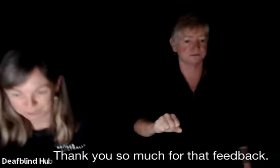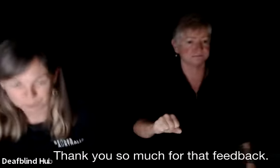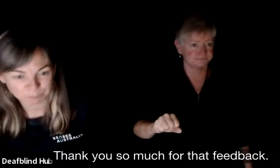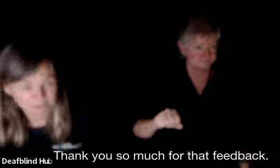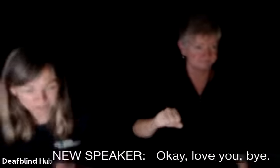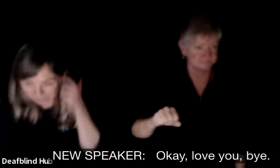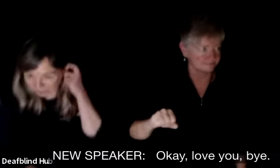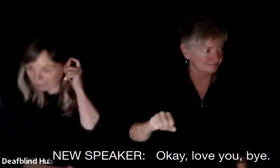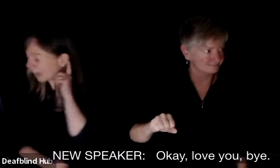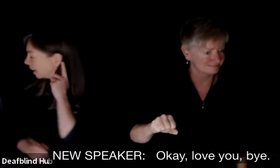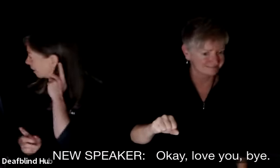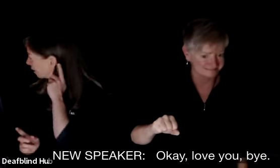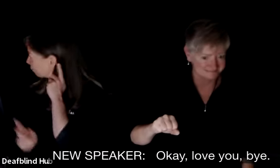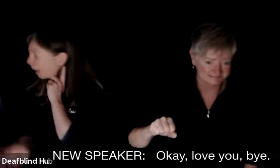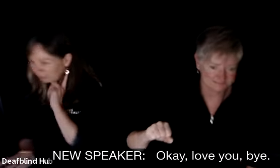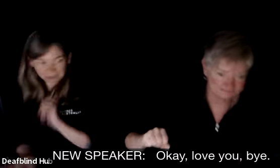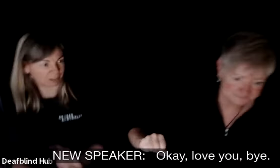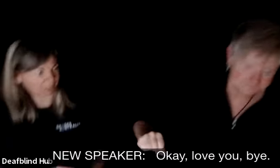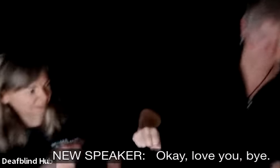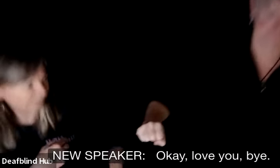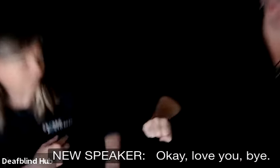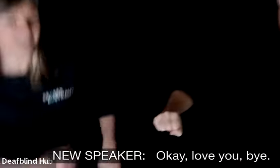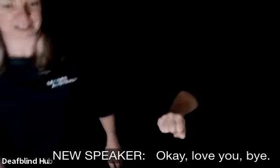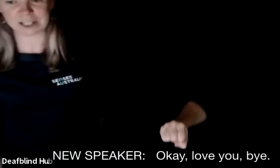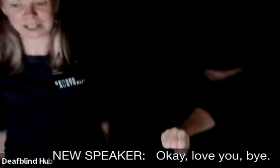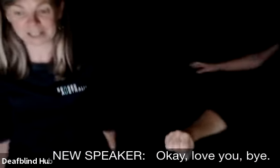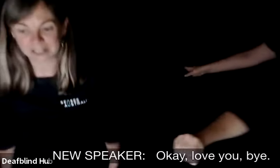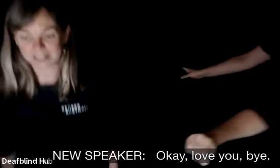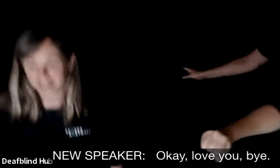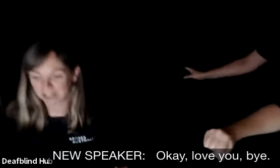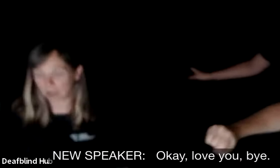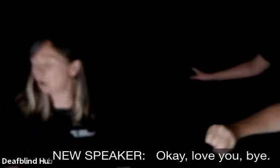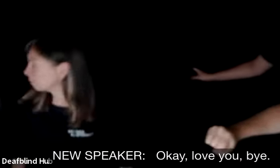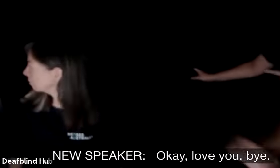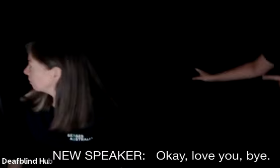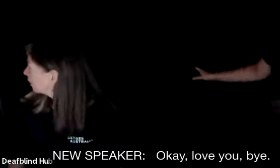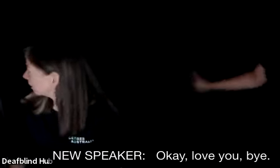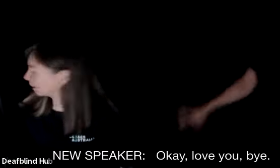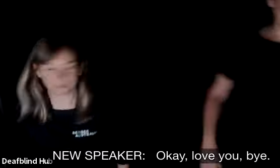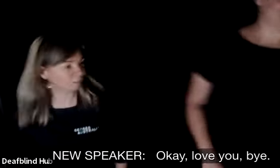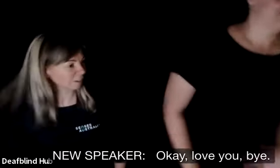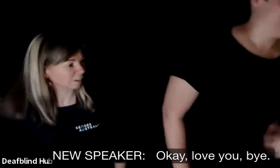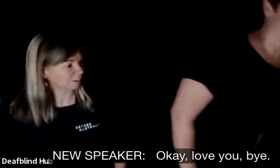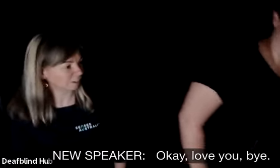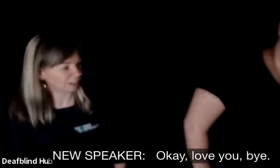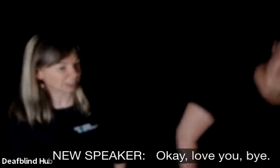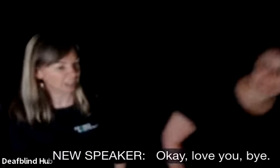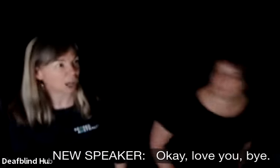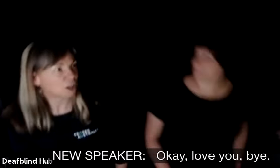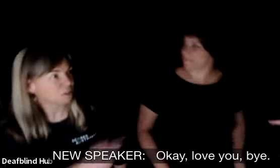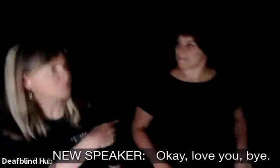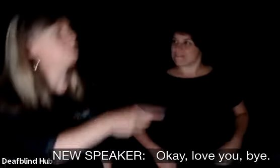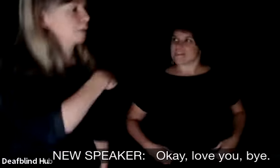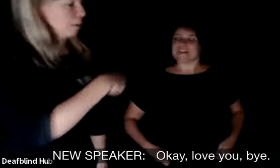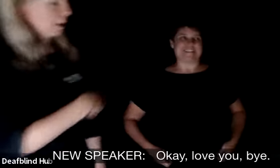Swap interpreter and Paola. Okay, and then Carol and then Ricky. Oh, good. I think people just